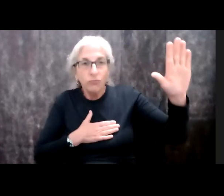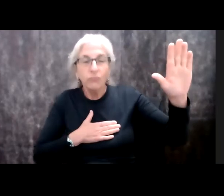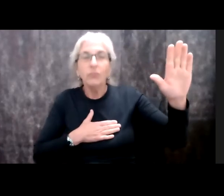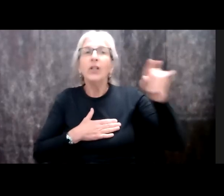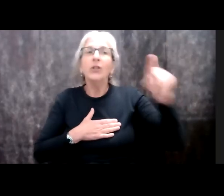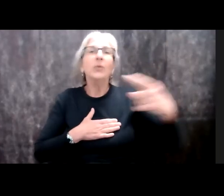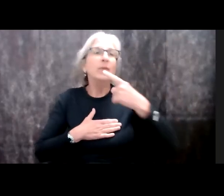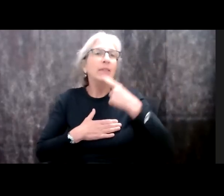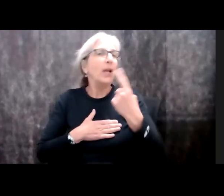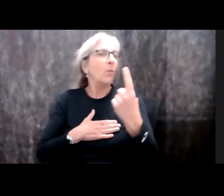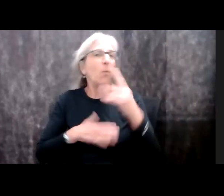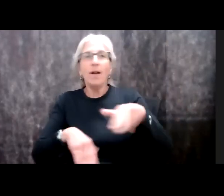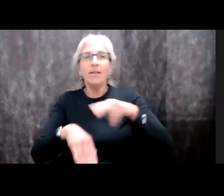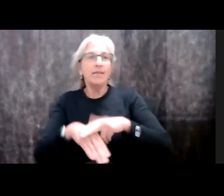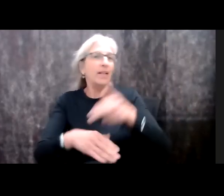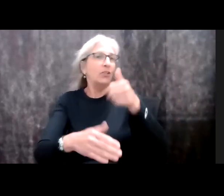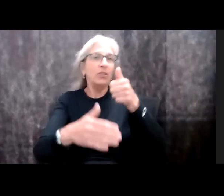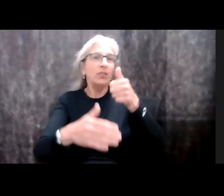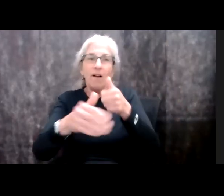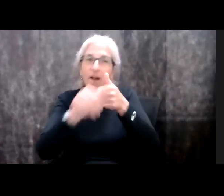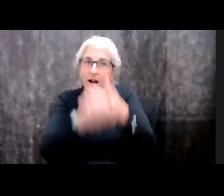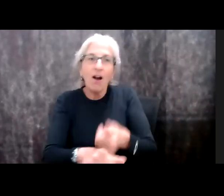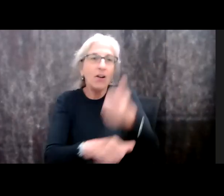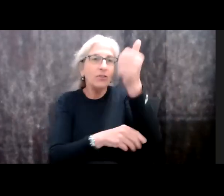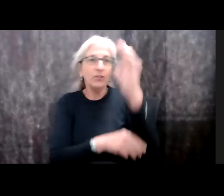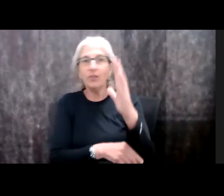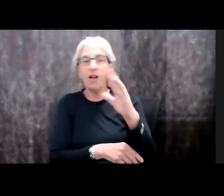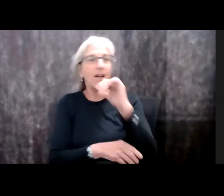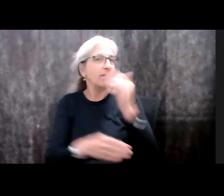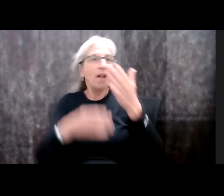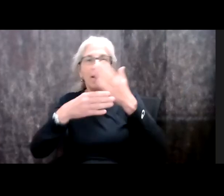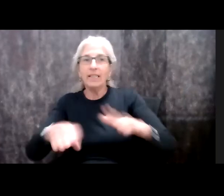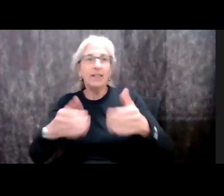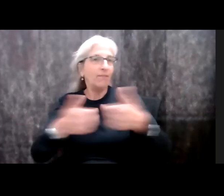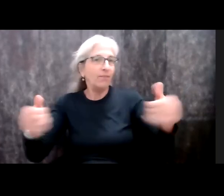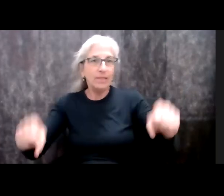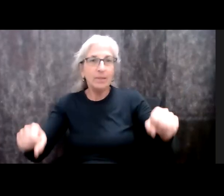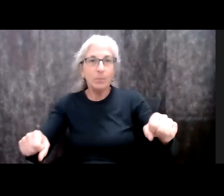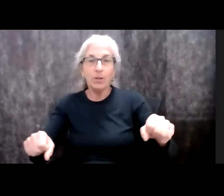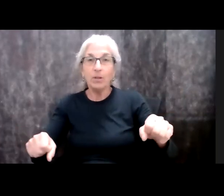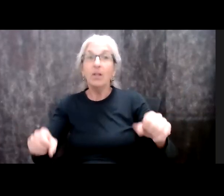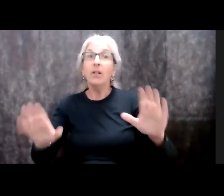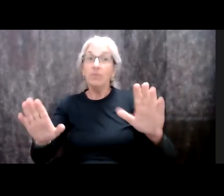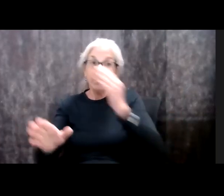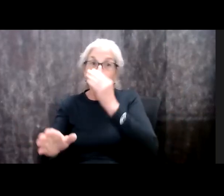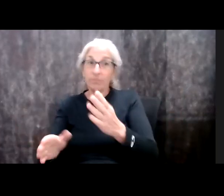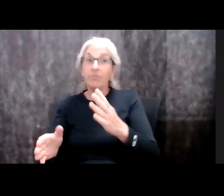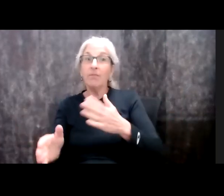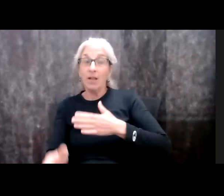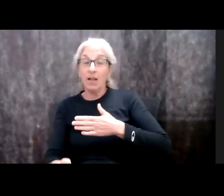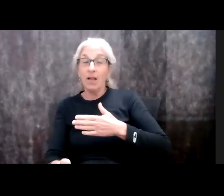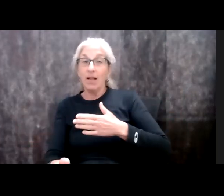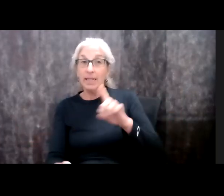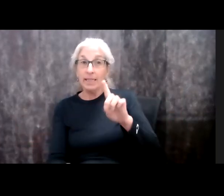values. And for the disability community, I want you to know that I have a child, my own daughter, who